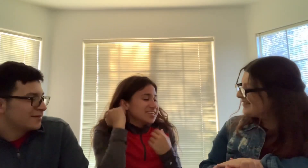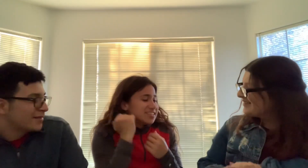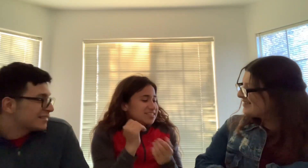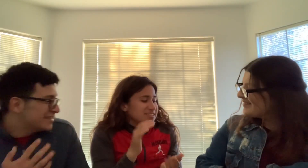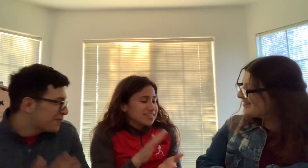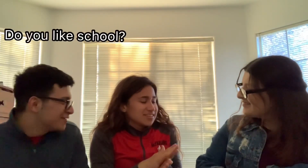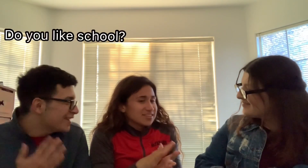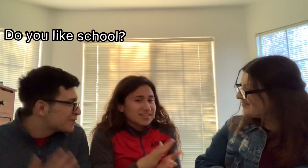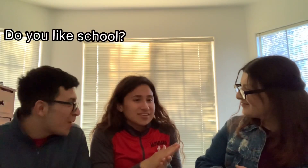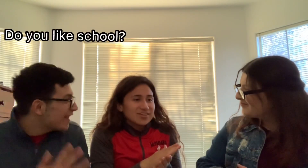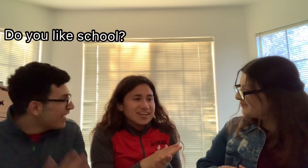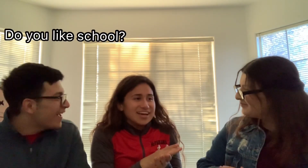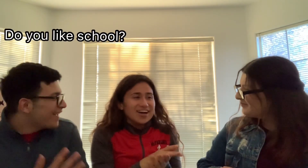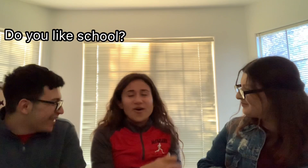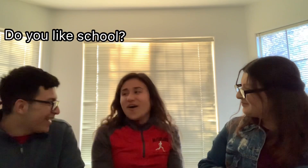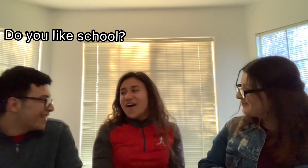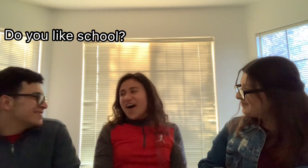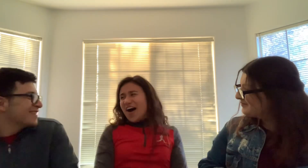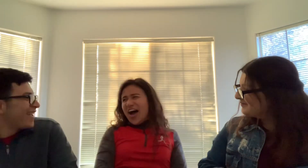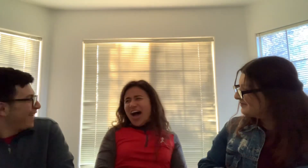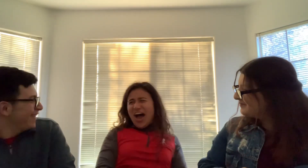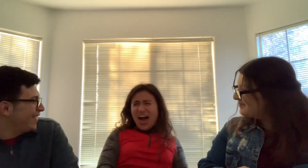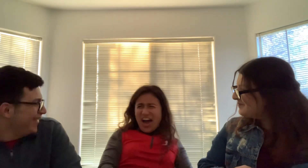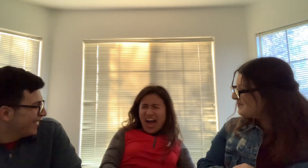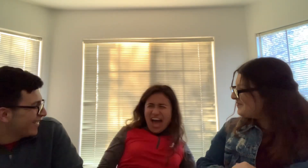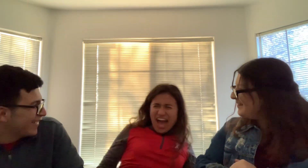like... Pinky? No. Cake! No! Oh. Ay, no, ya me confundí. Si te gusta la